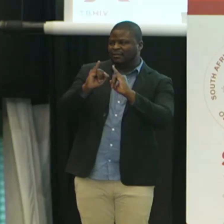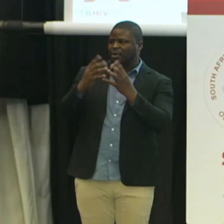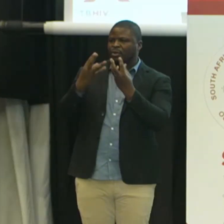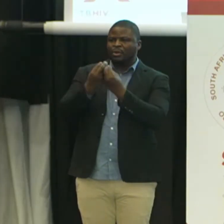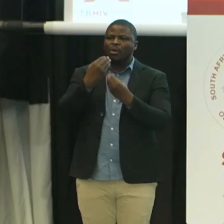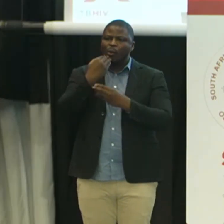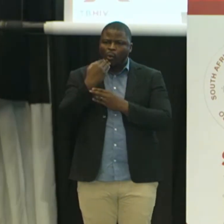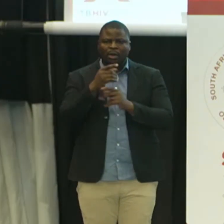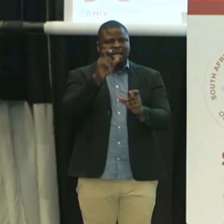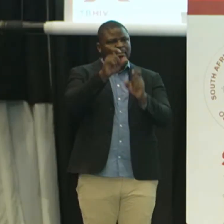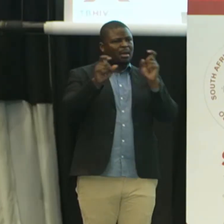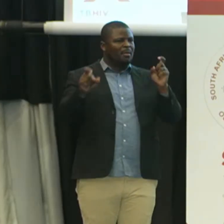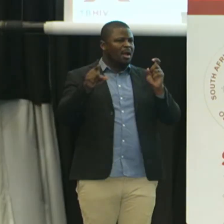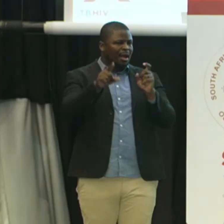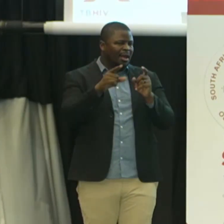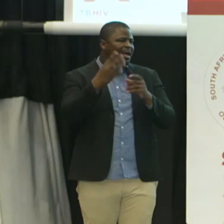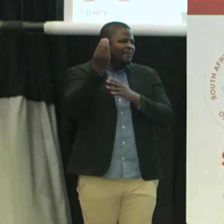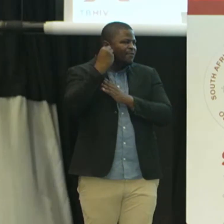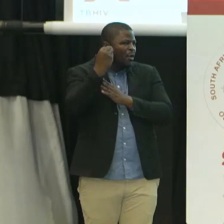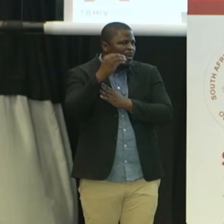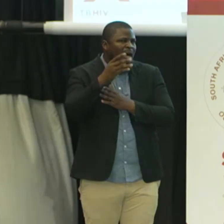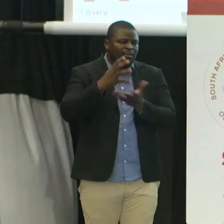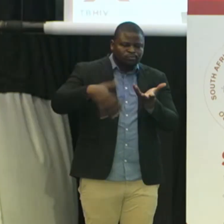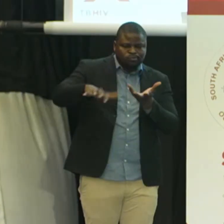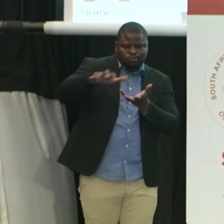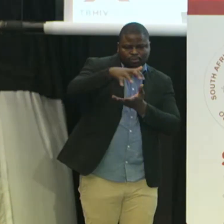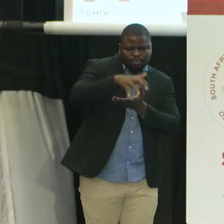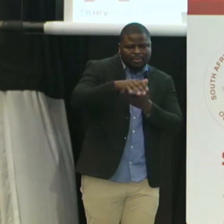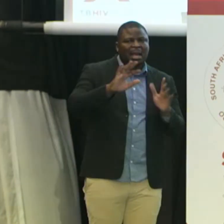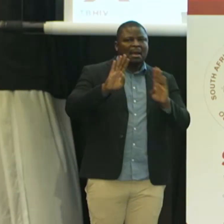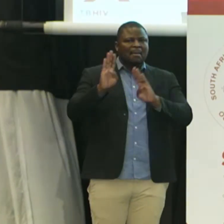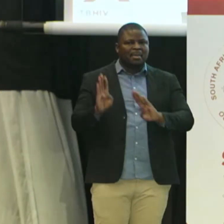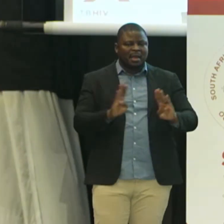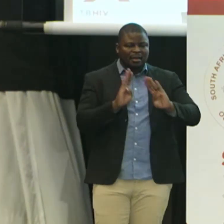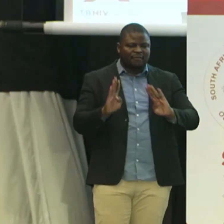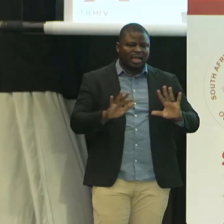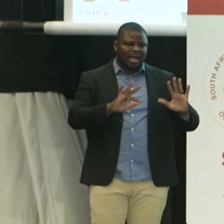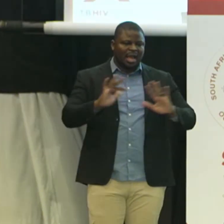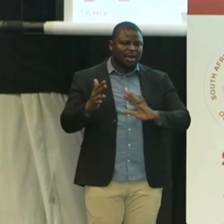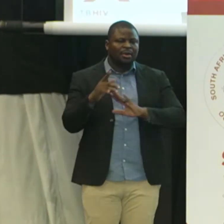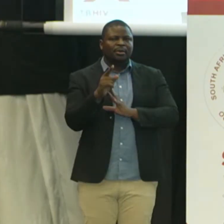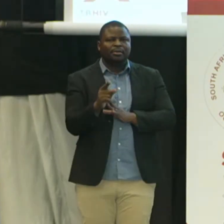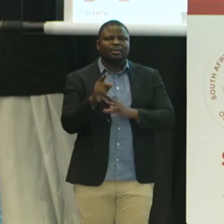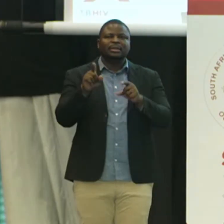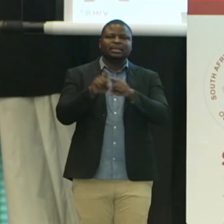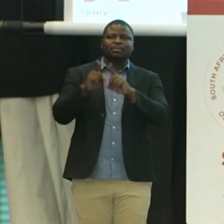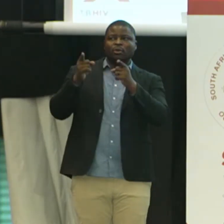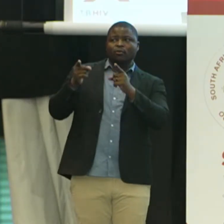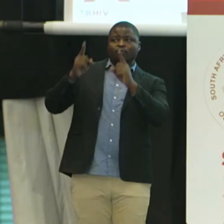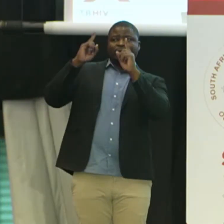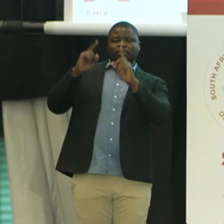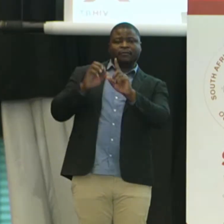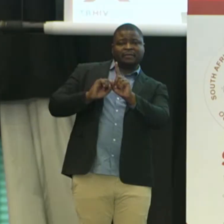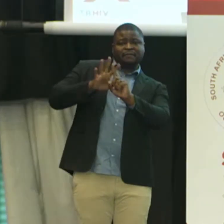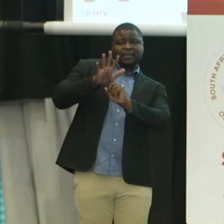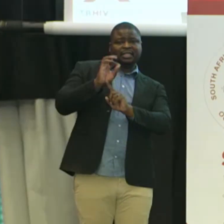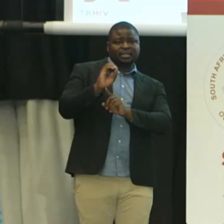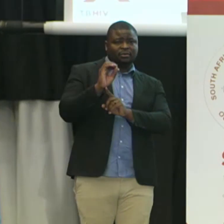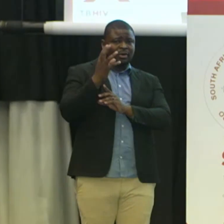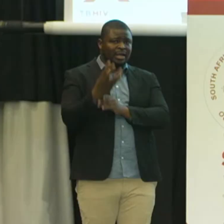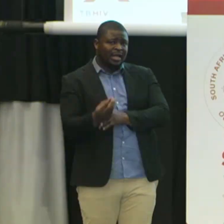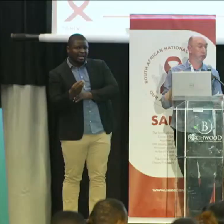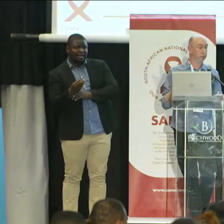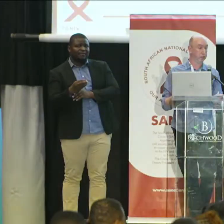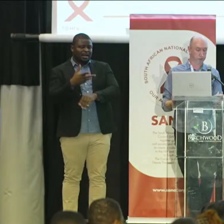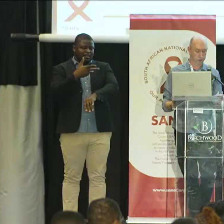to gather information around behaviors that increase risk for infection, so